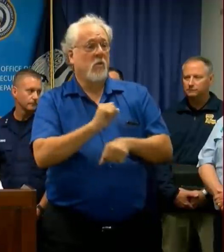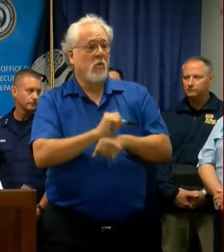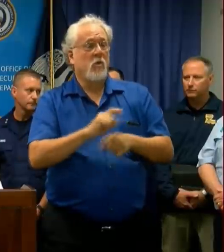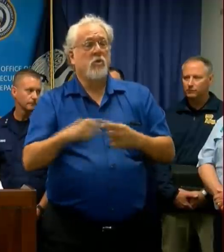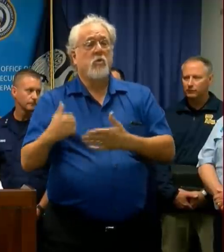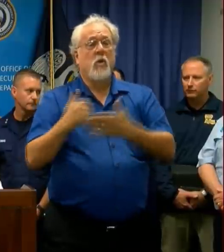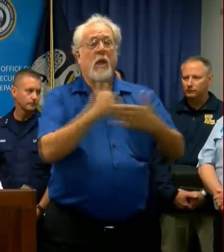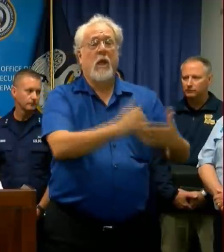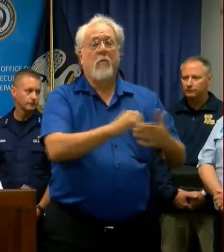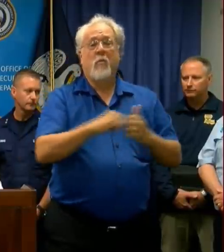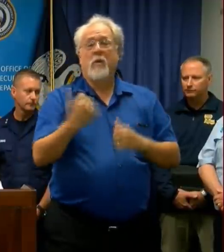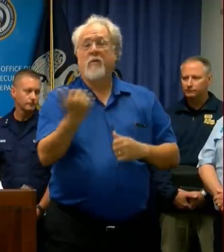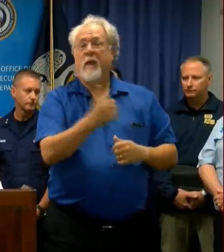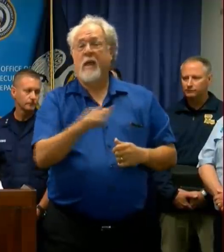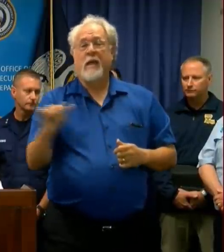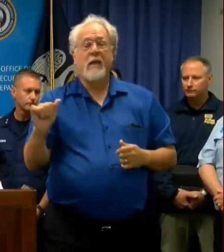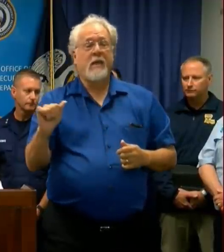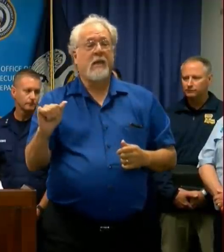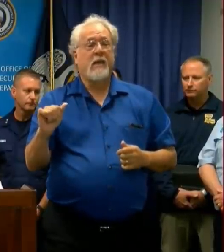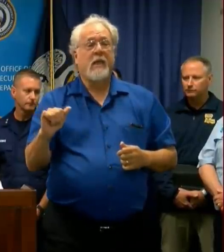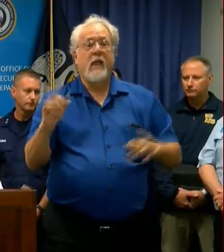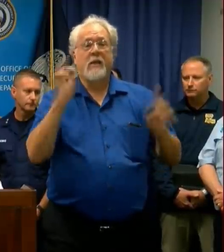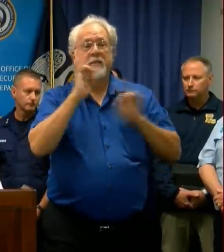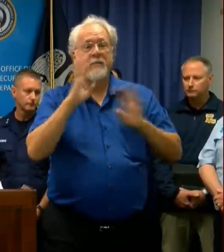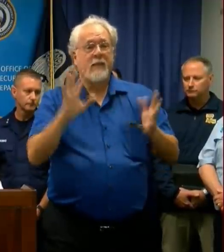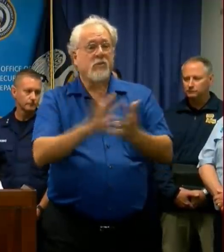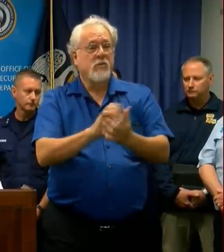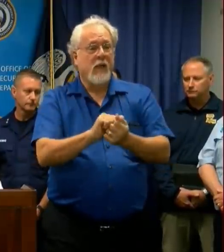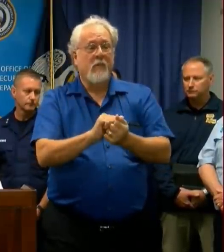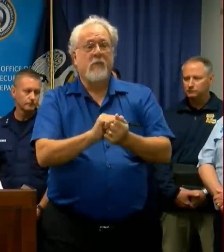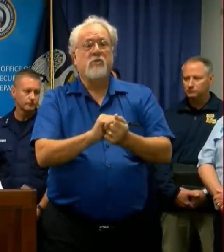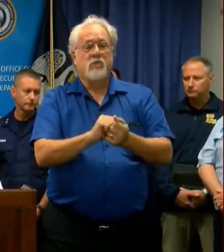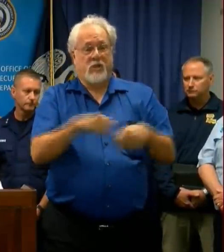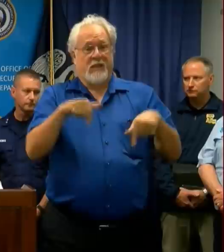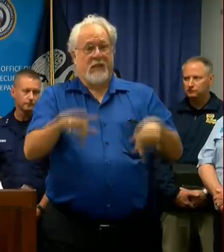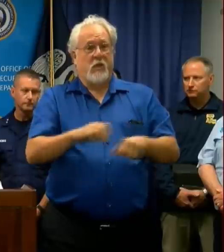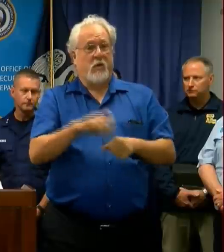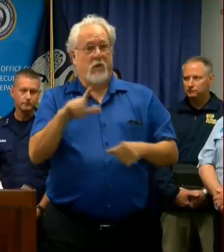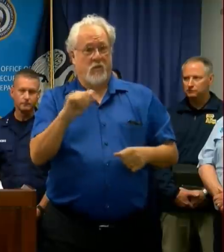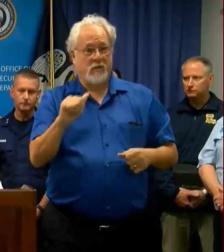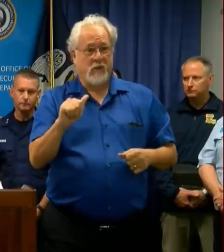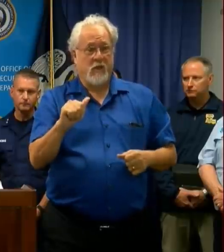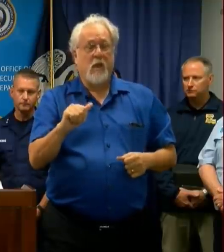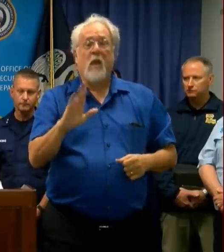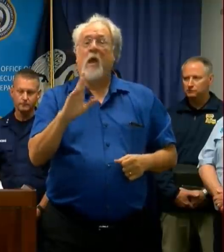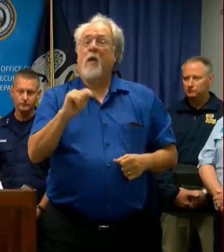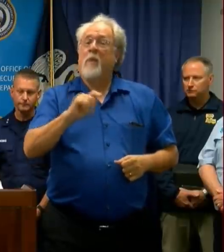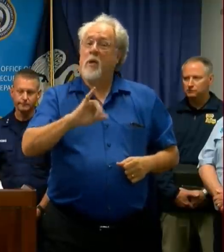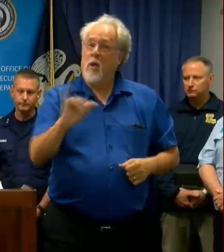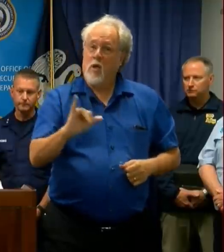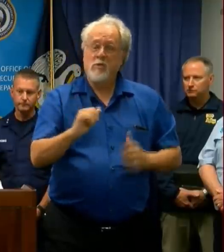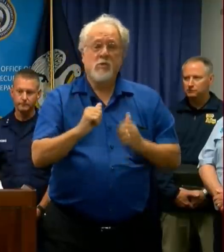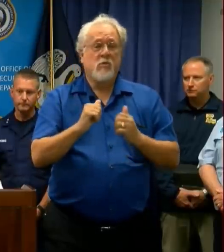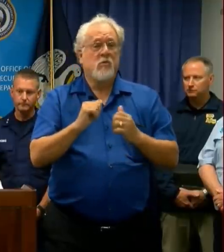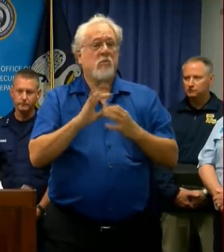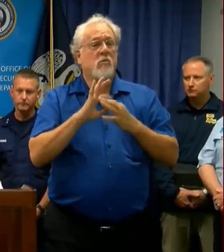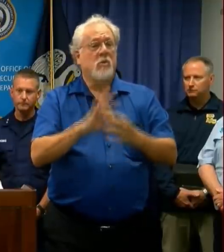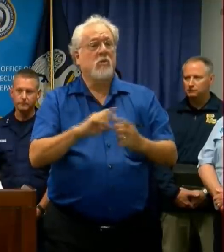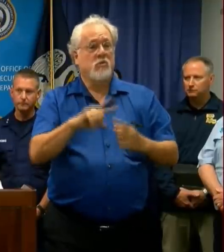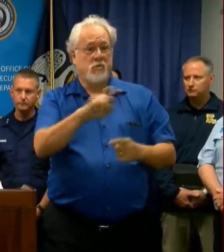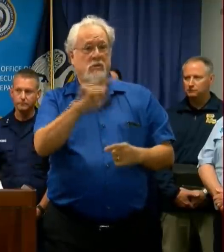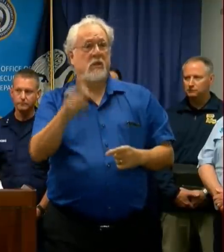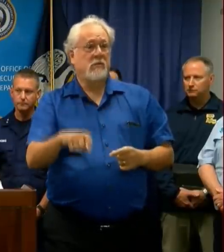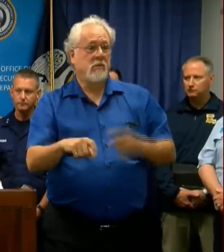help with any disaster damage here in Louisiana, but also with respect